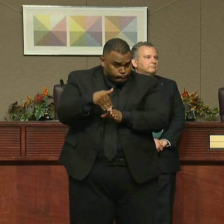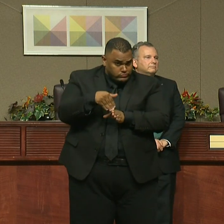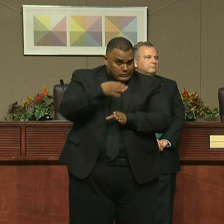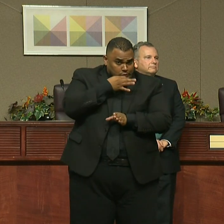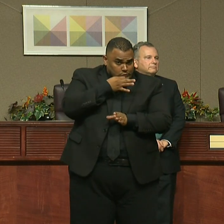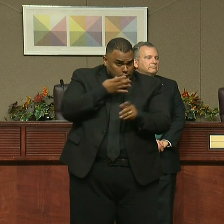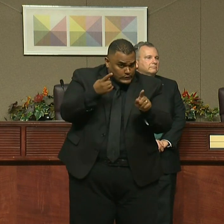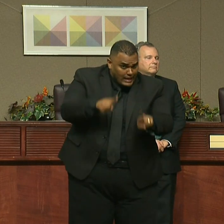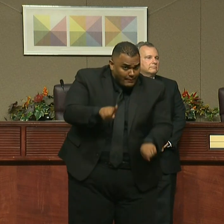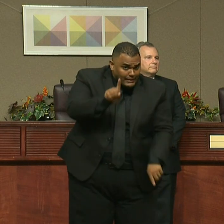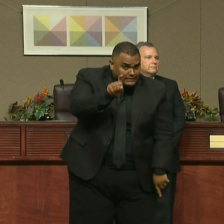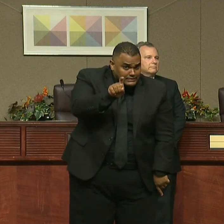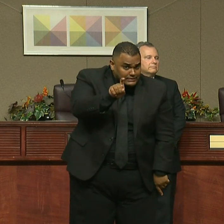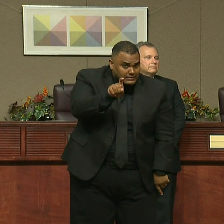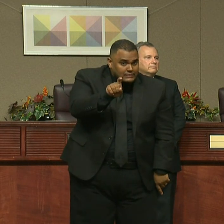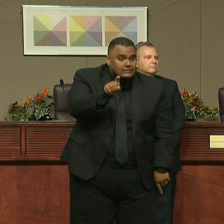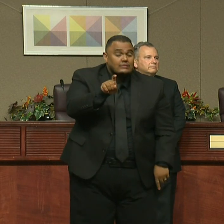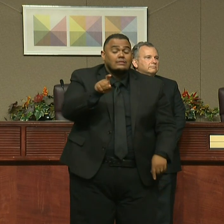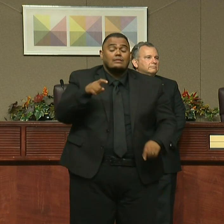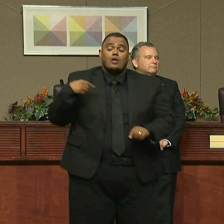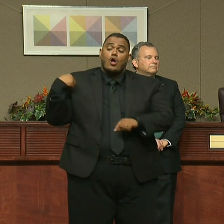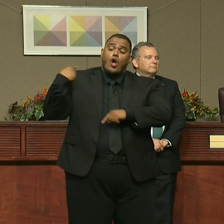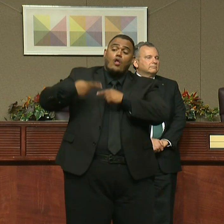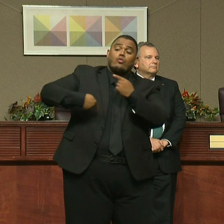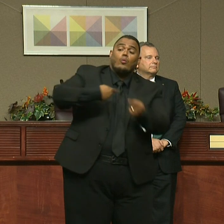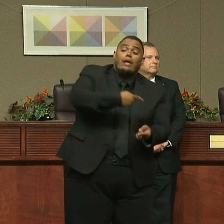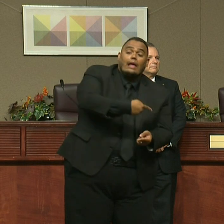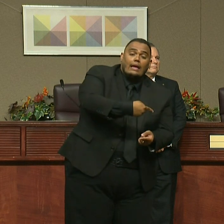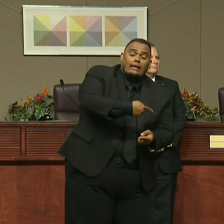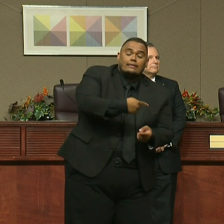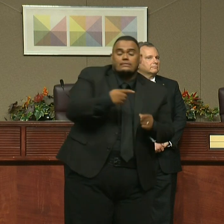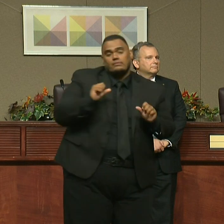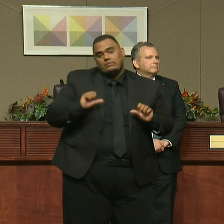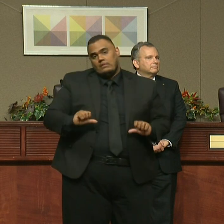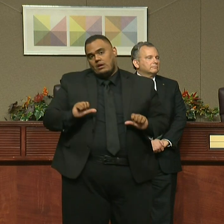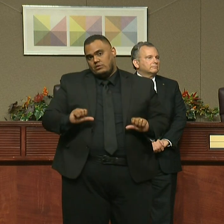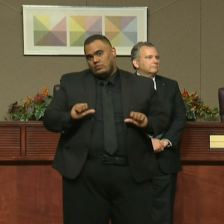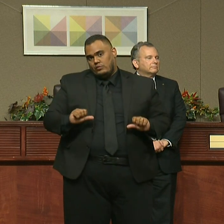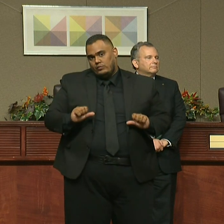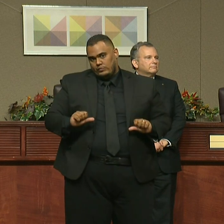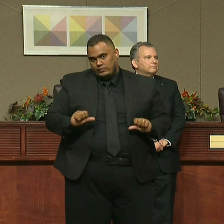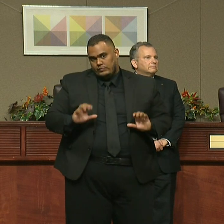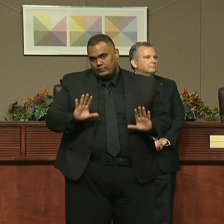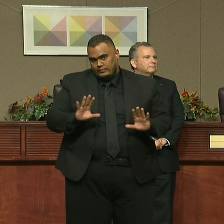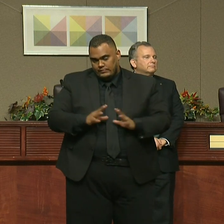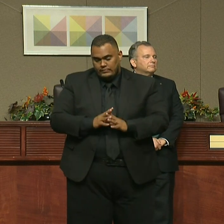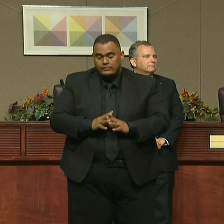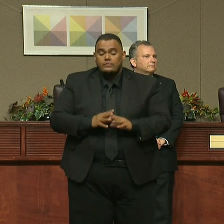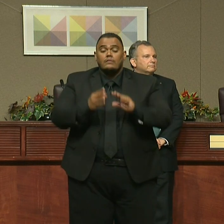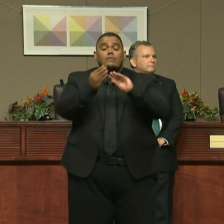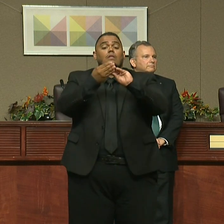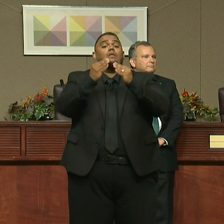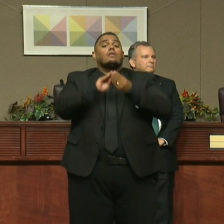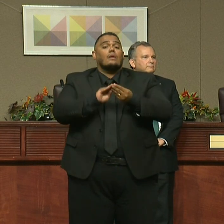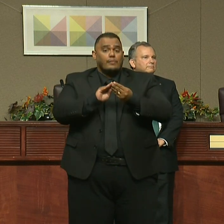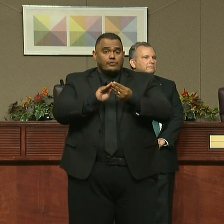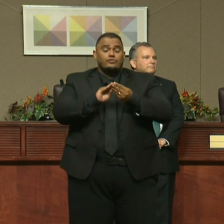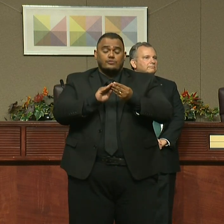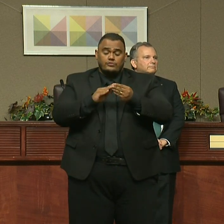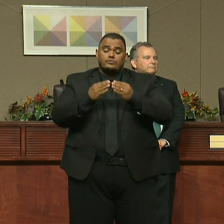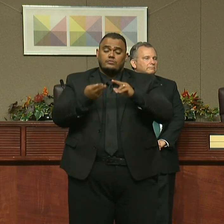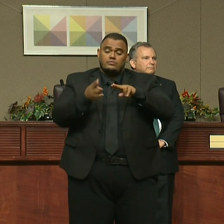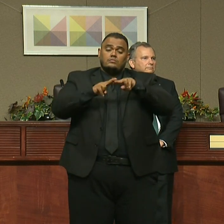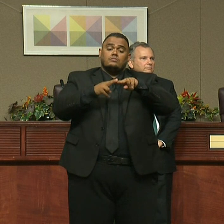No. On the way, possibly. The numbers have increased, and